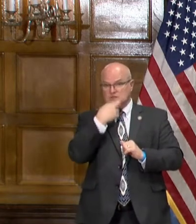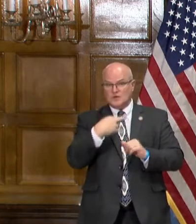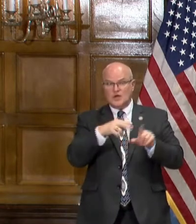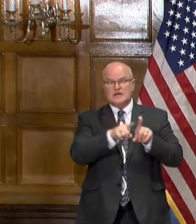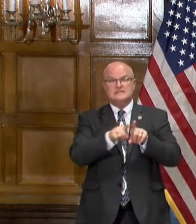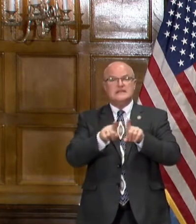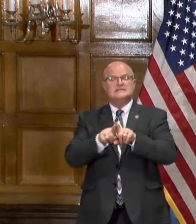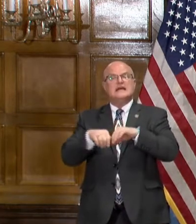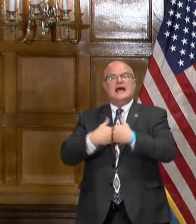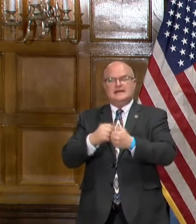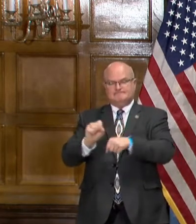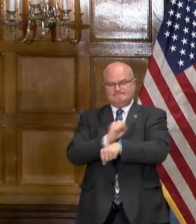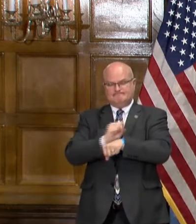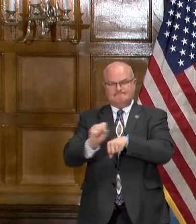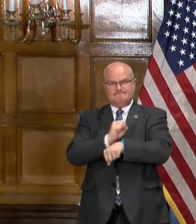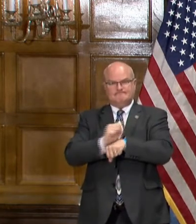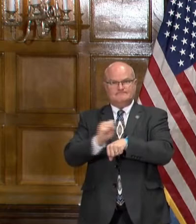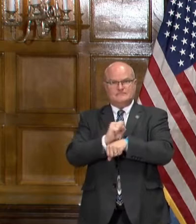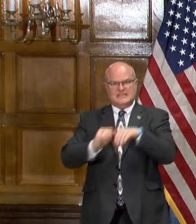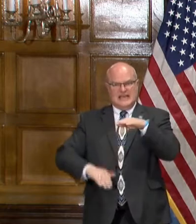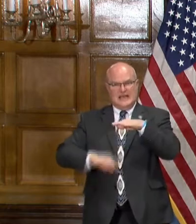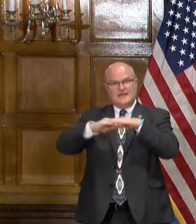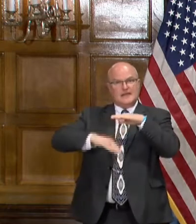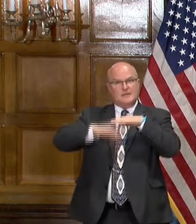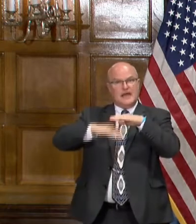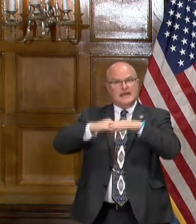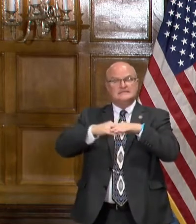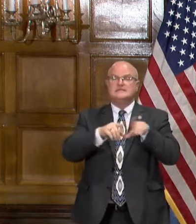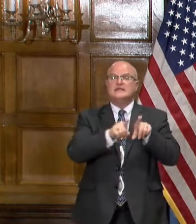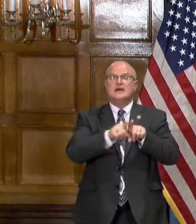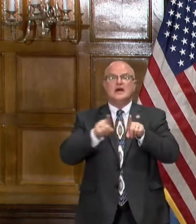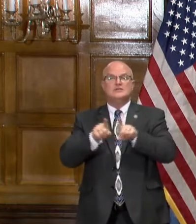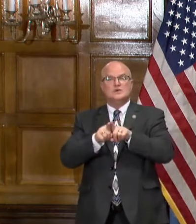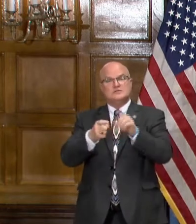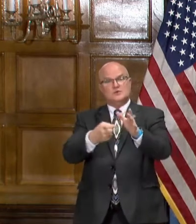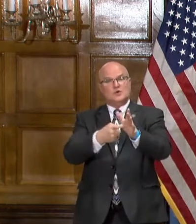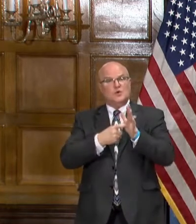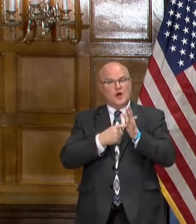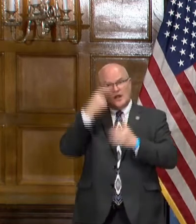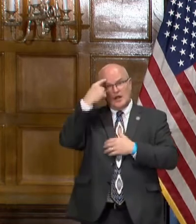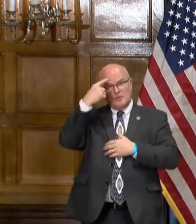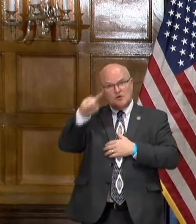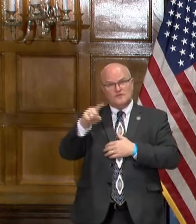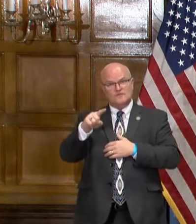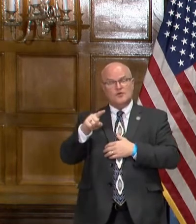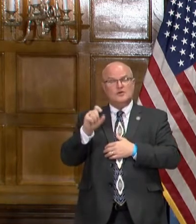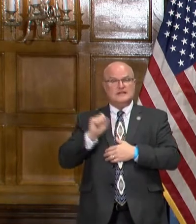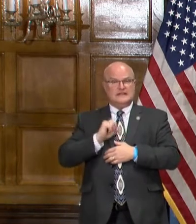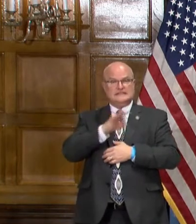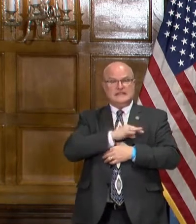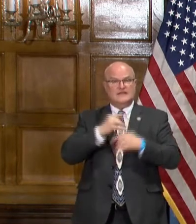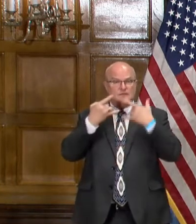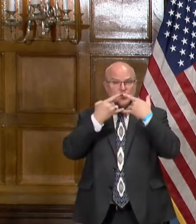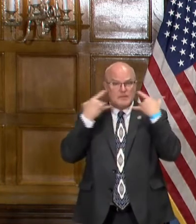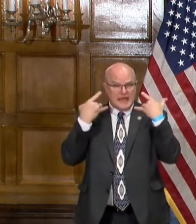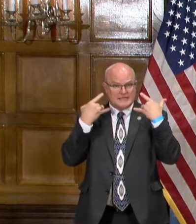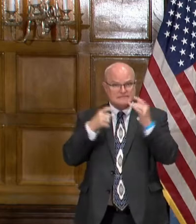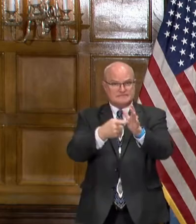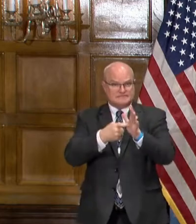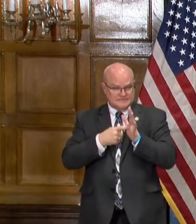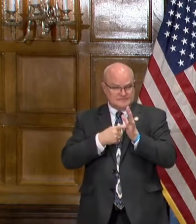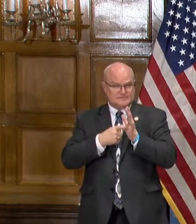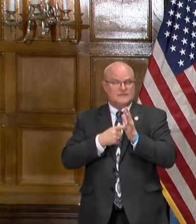to how they operate, their capacity, as well as the requirement for the staff to wear masks. And so